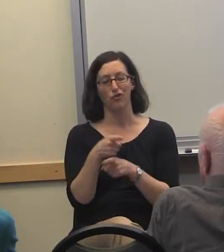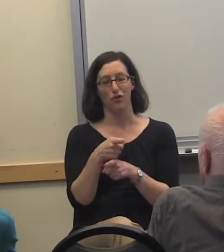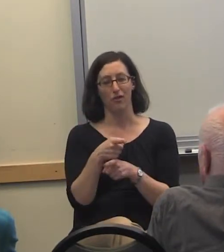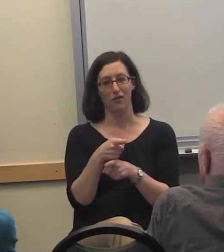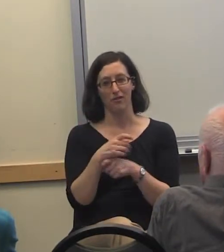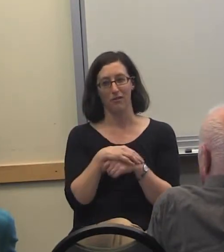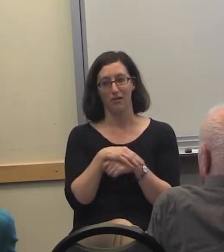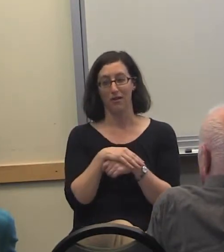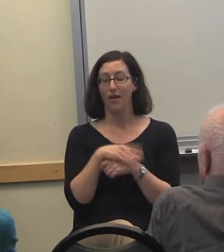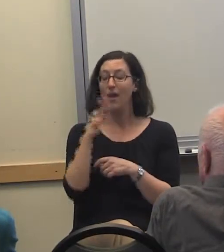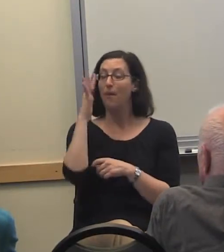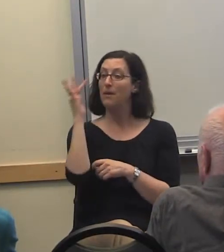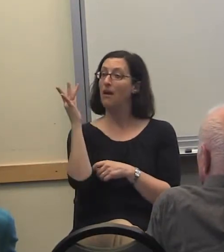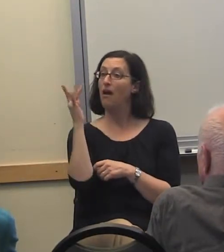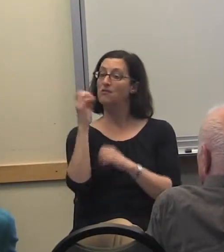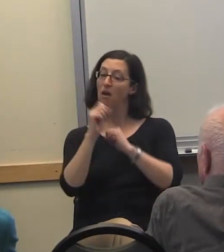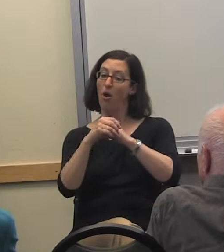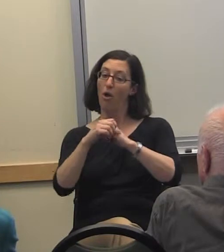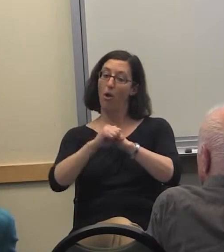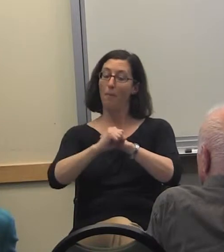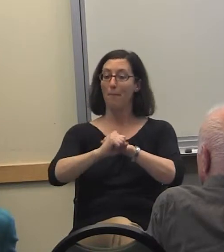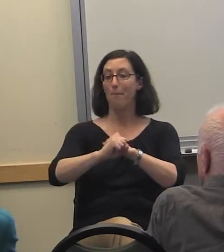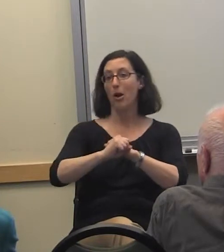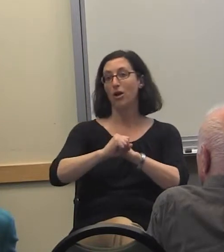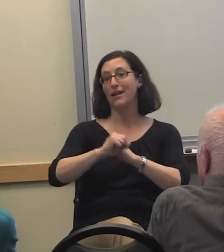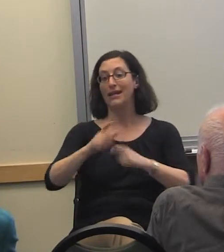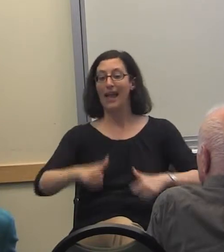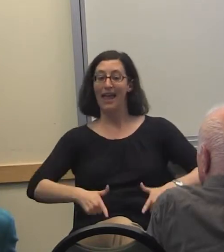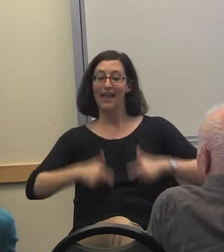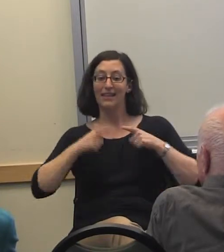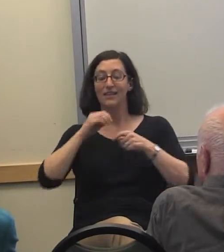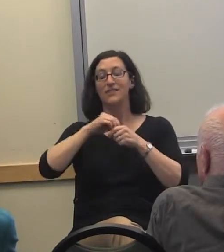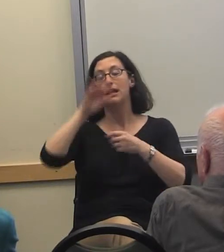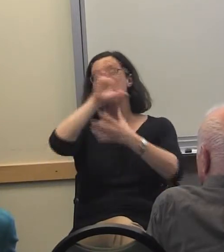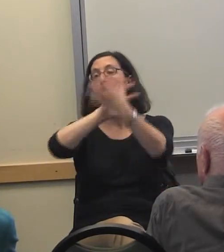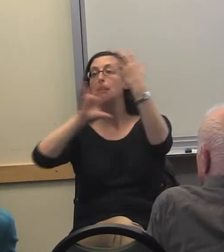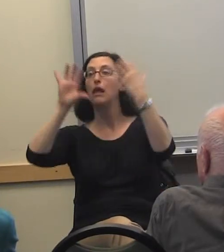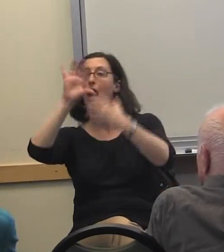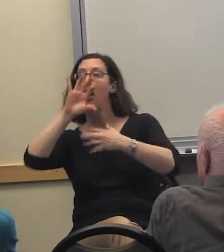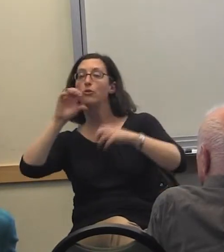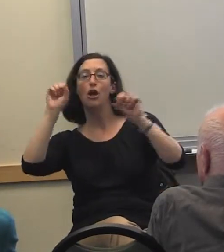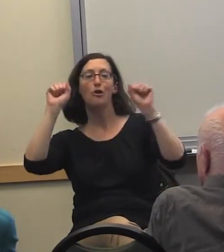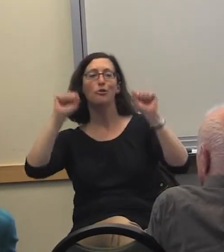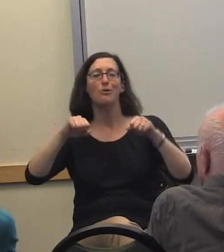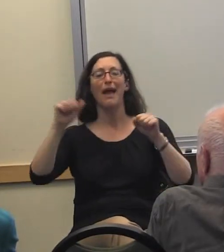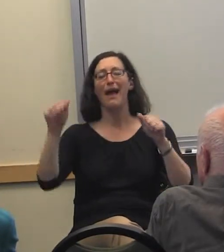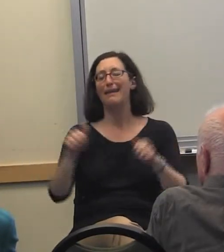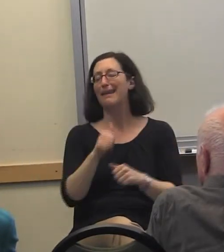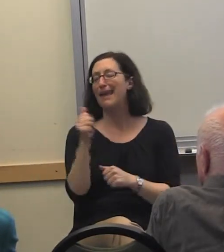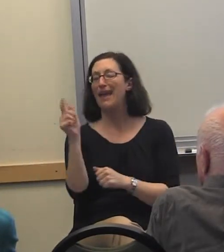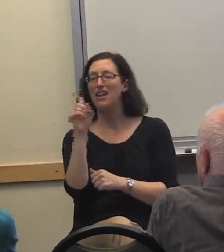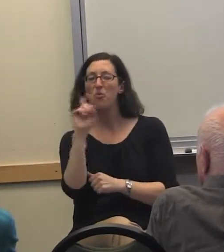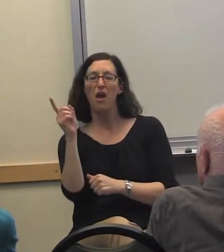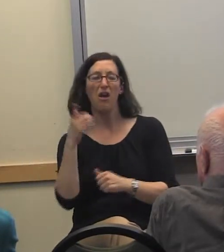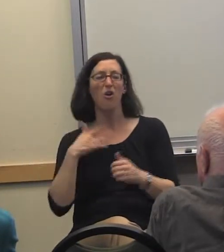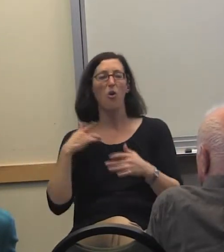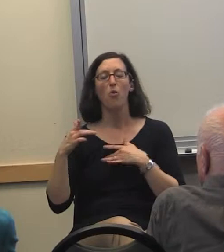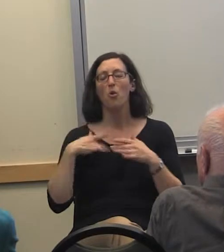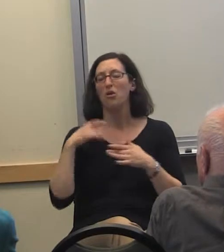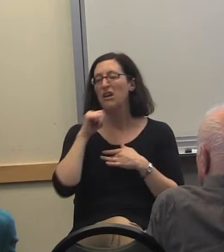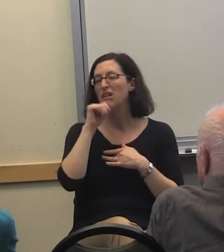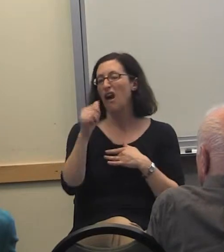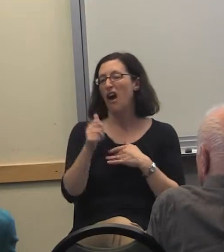is marketed as this thing that lives in the cloud that lets you be productive anywhere, not worry about what device